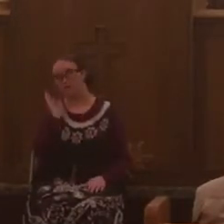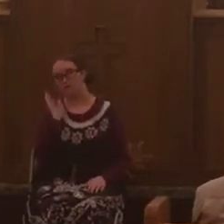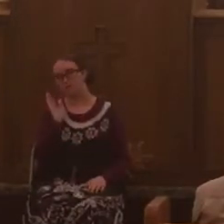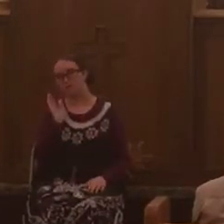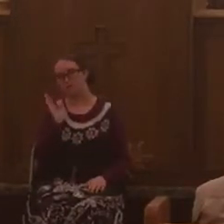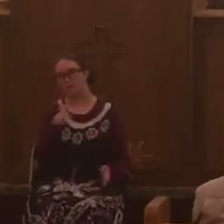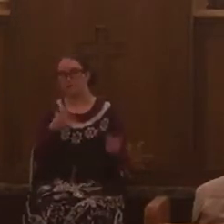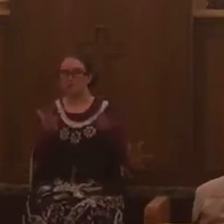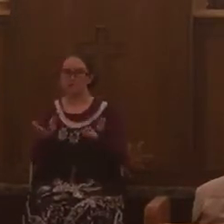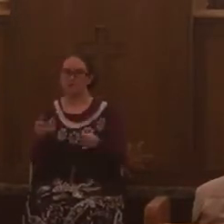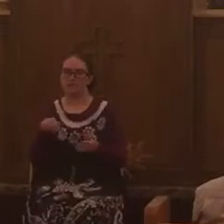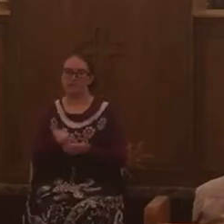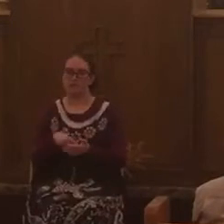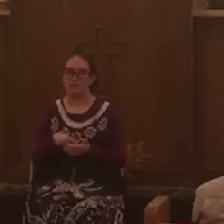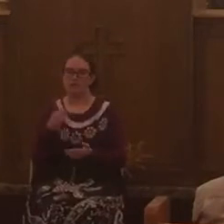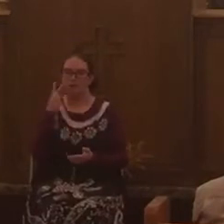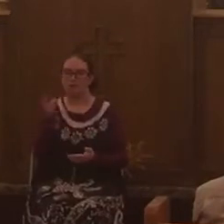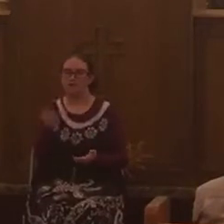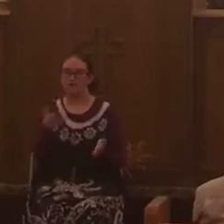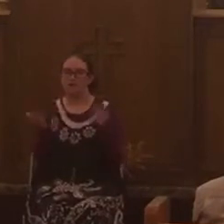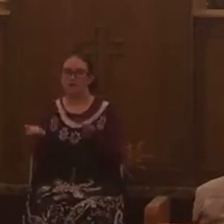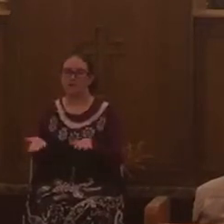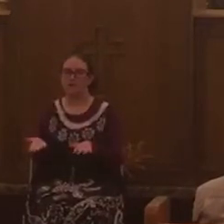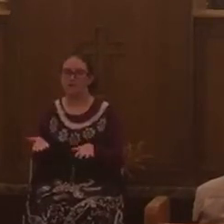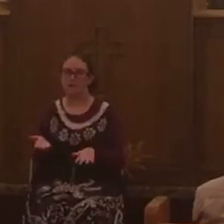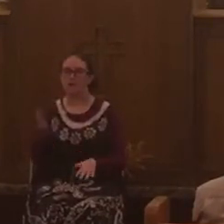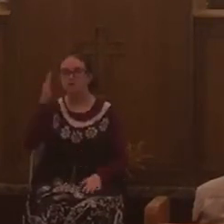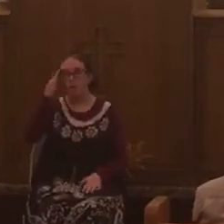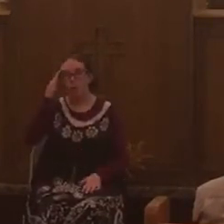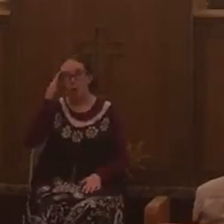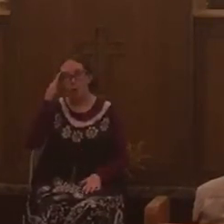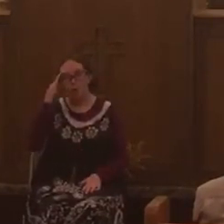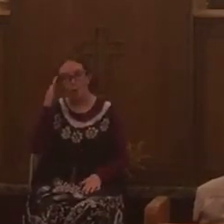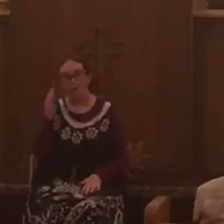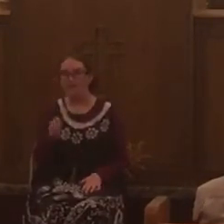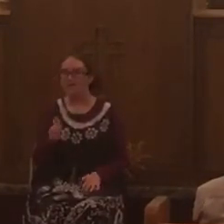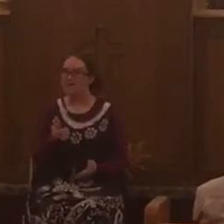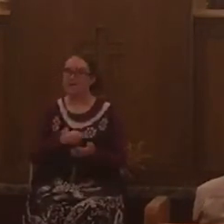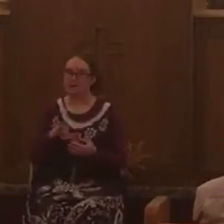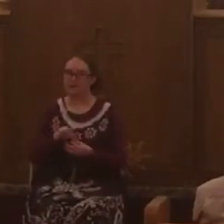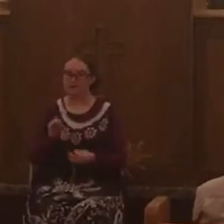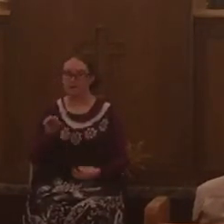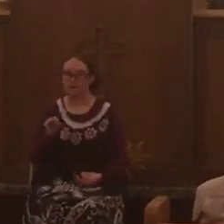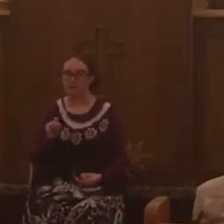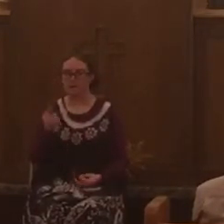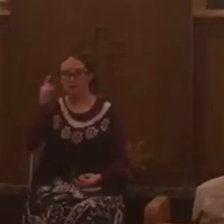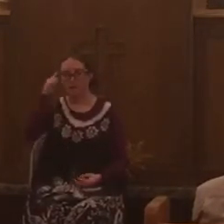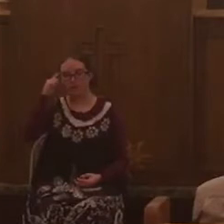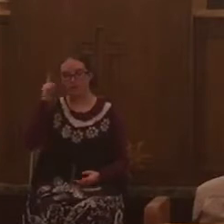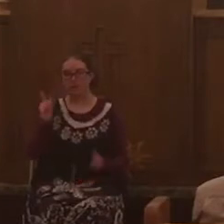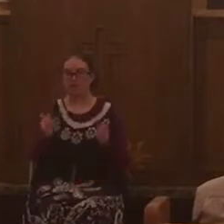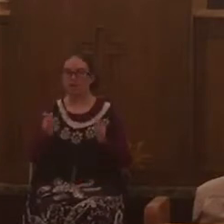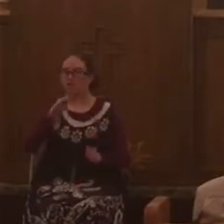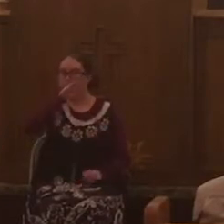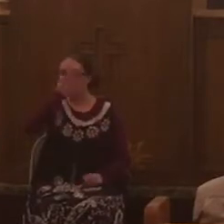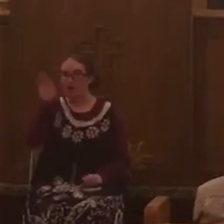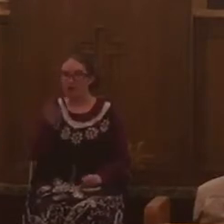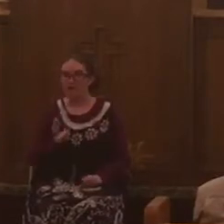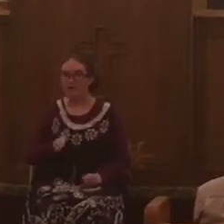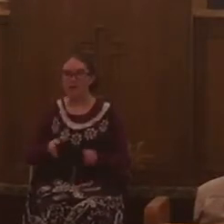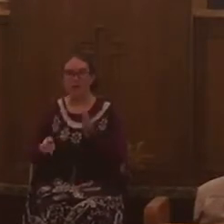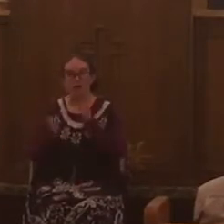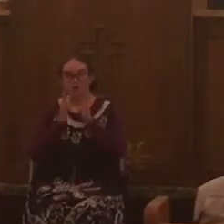without the Holy Ghost. because somebody called me at the last minute and said, can